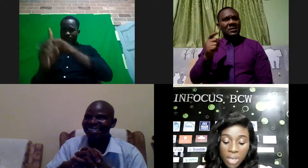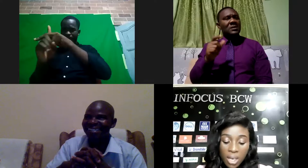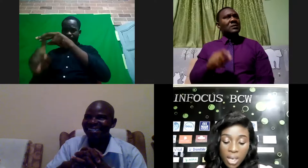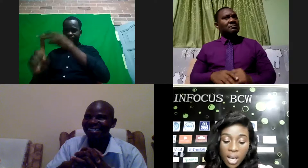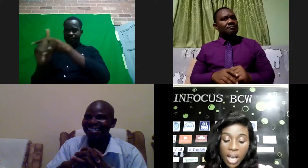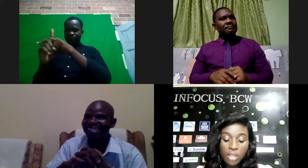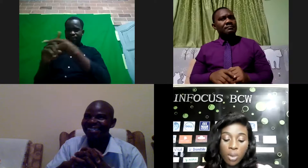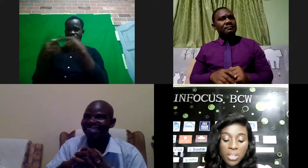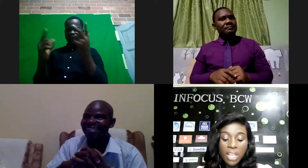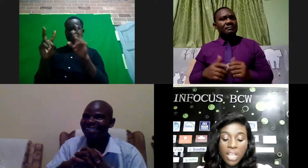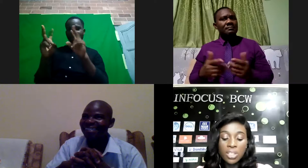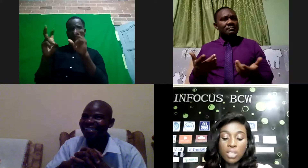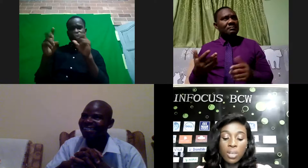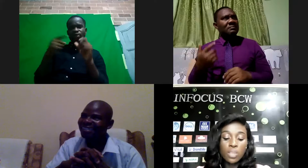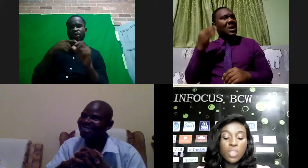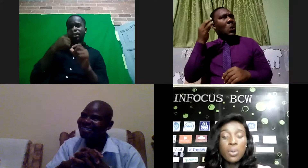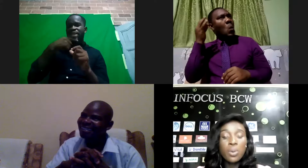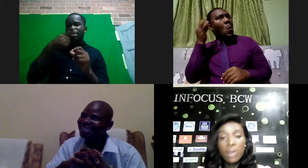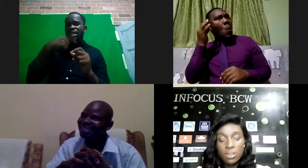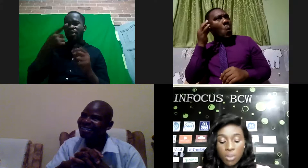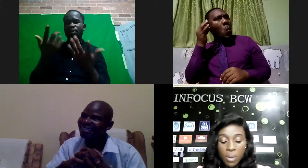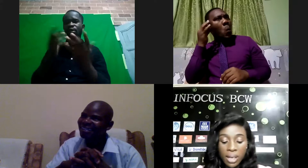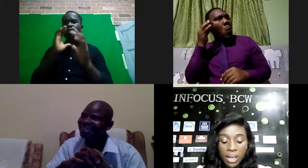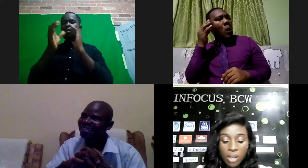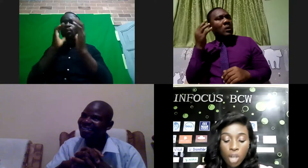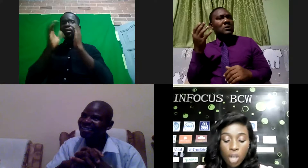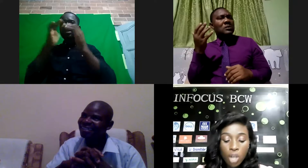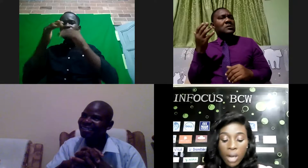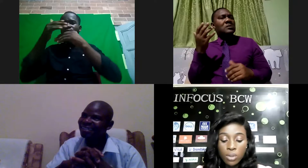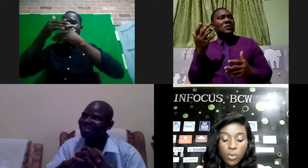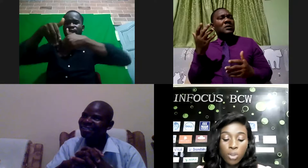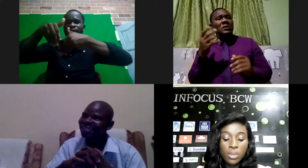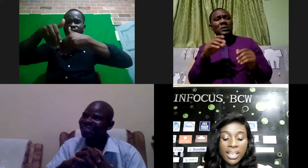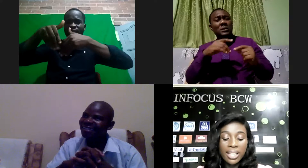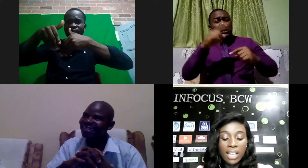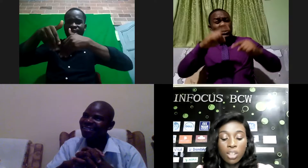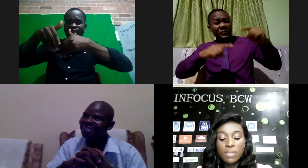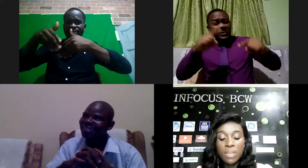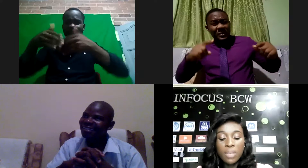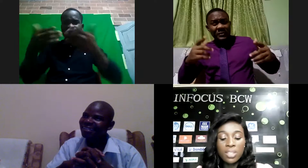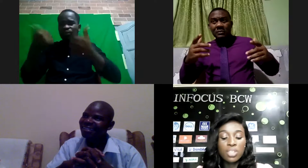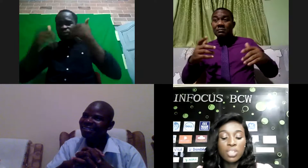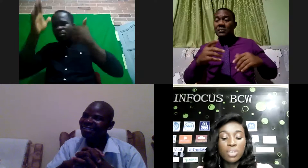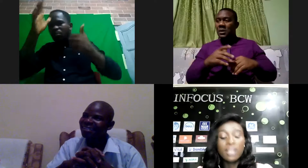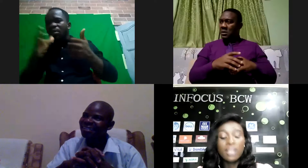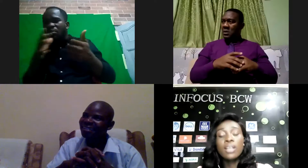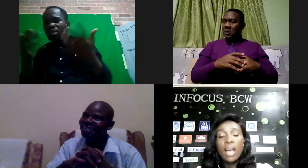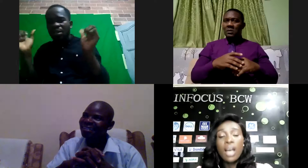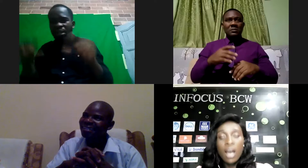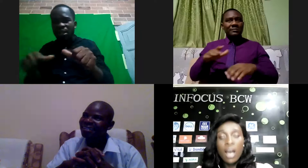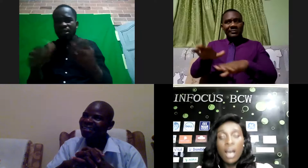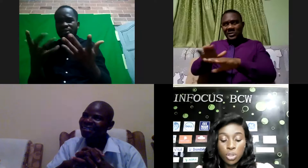sensory and communication disorders which parents, can look out for so they can adopt proactive measures and